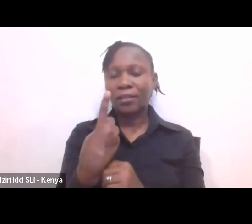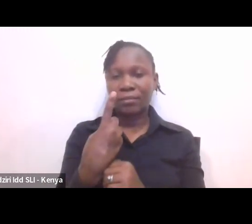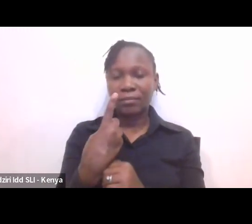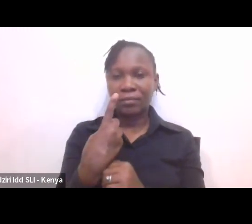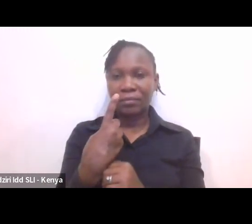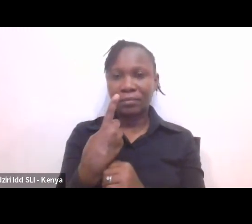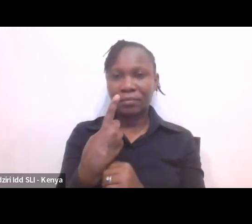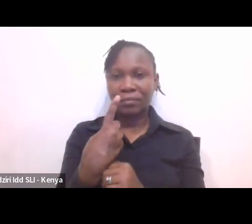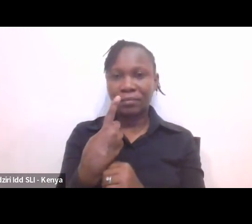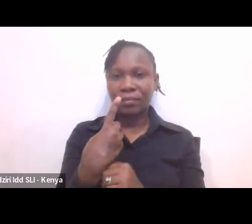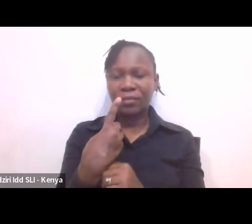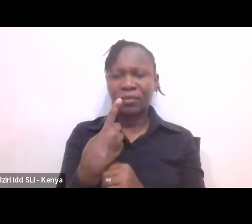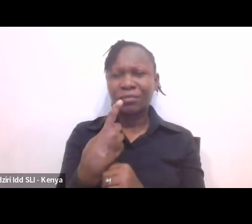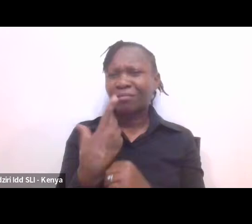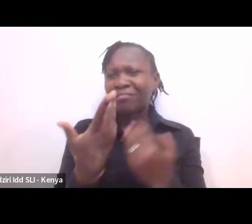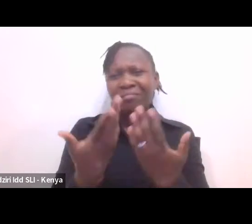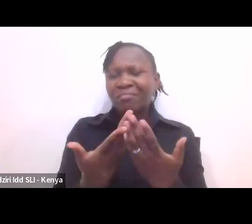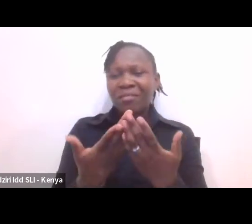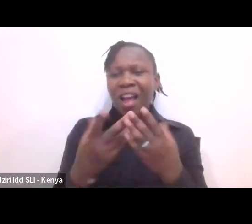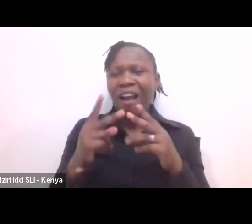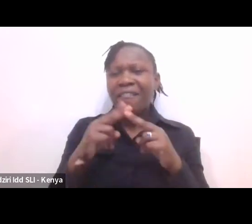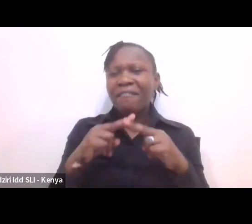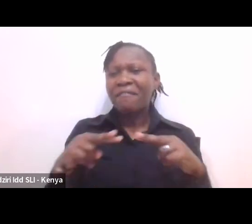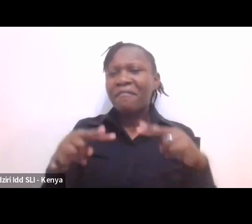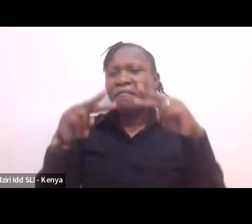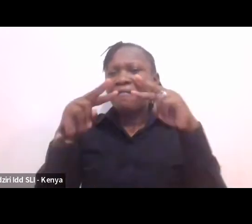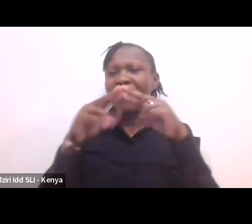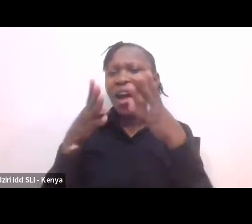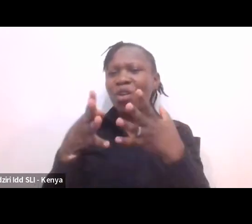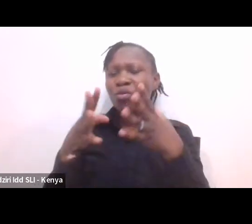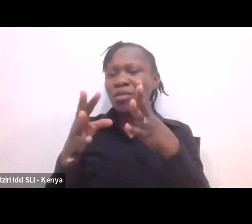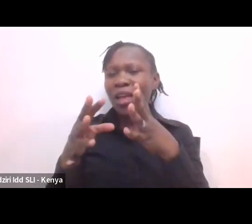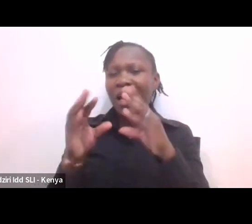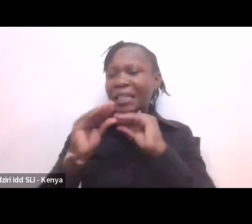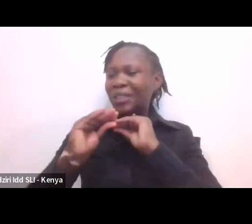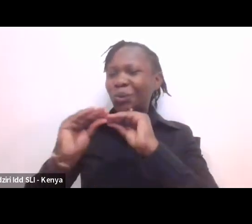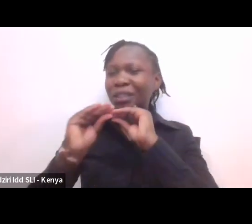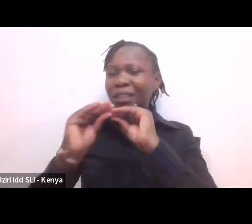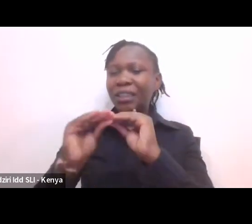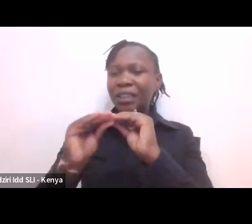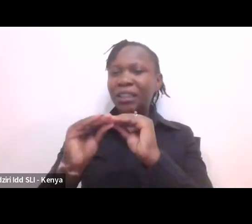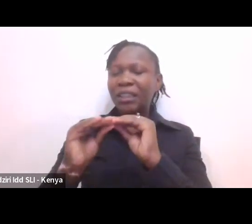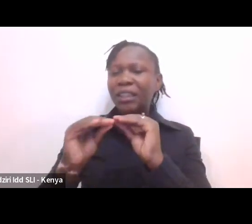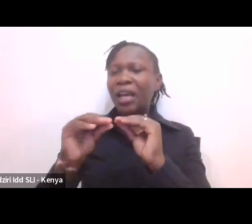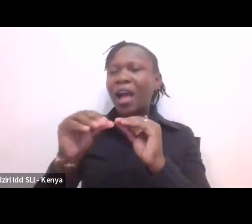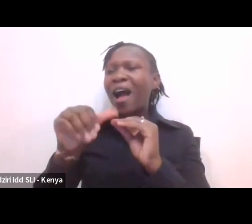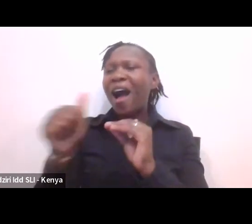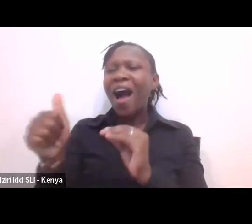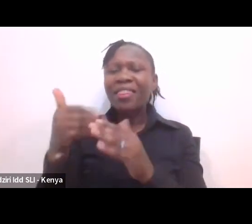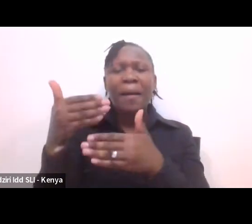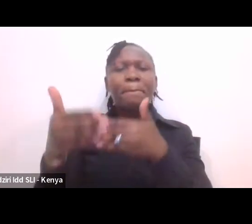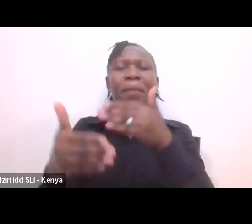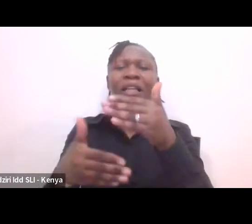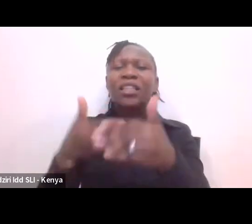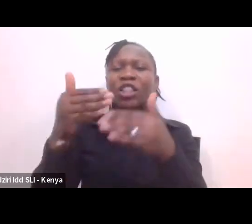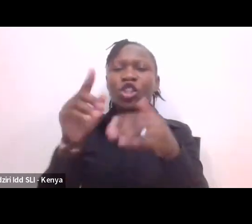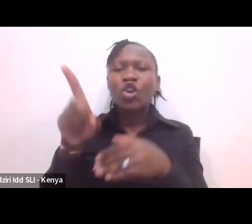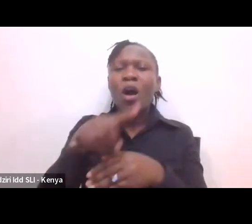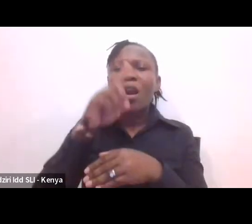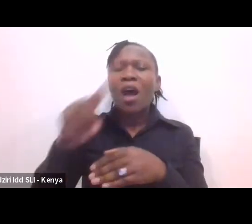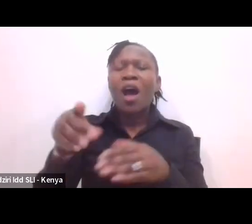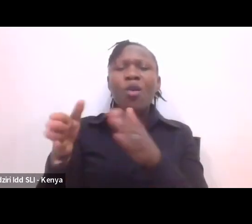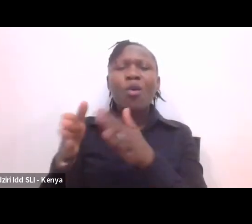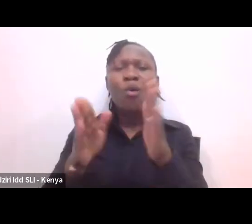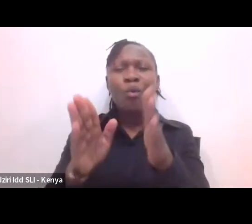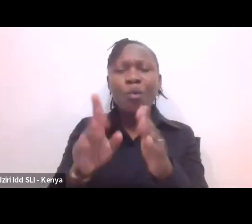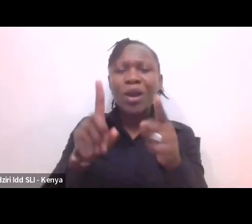There's no point in teaching inappropriate materials in an inappropriate way to the wrong person.